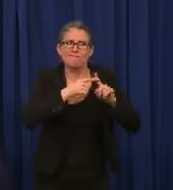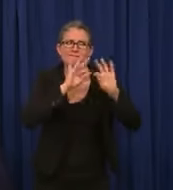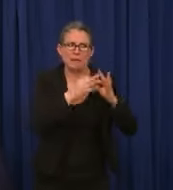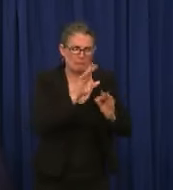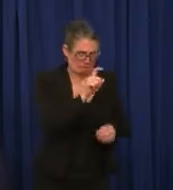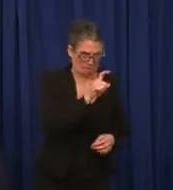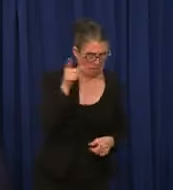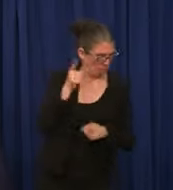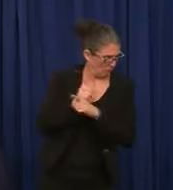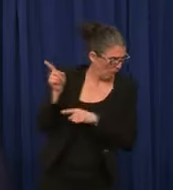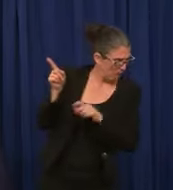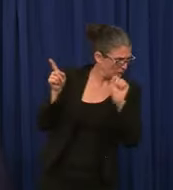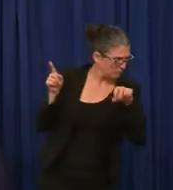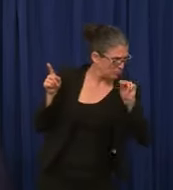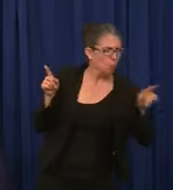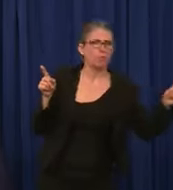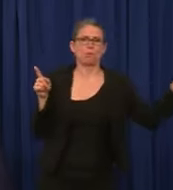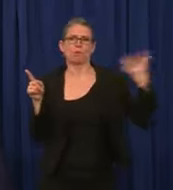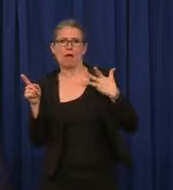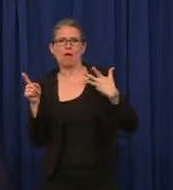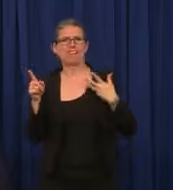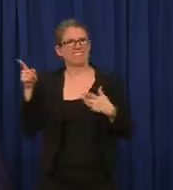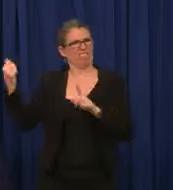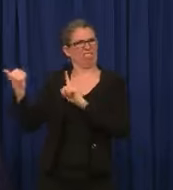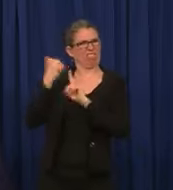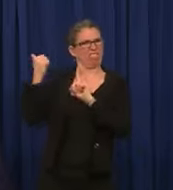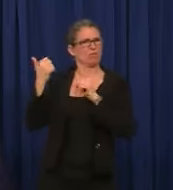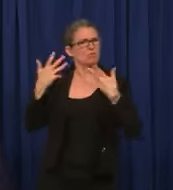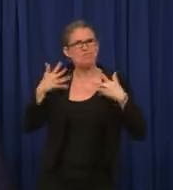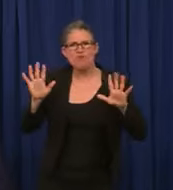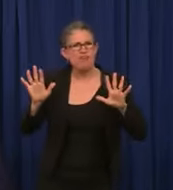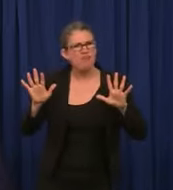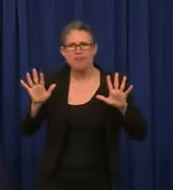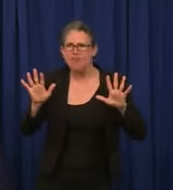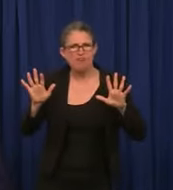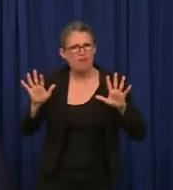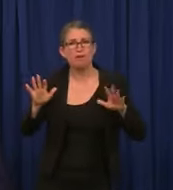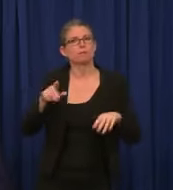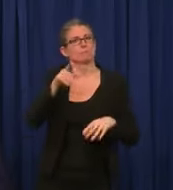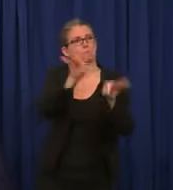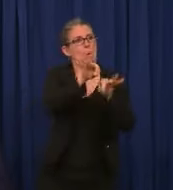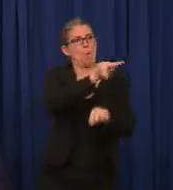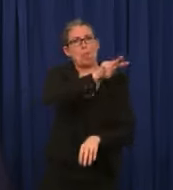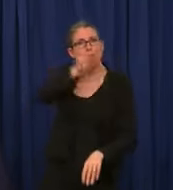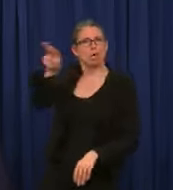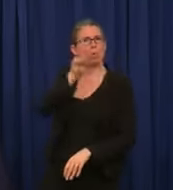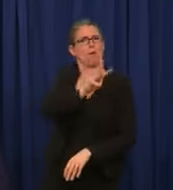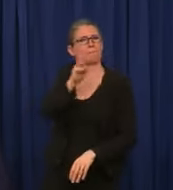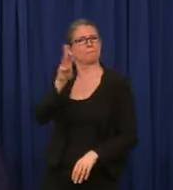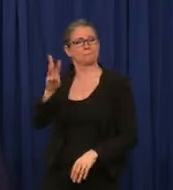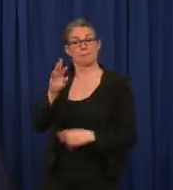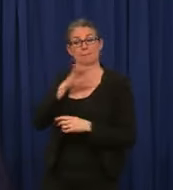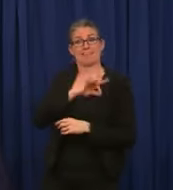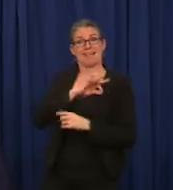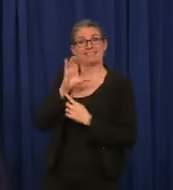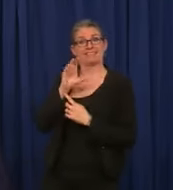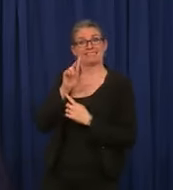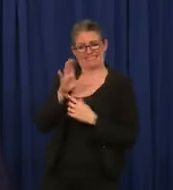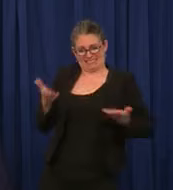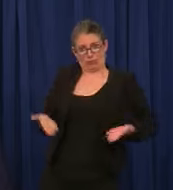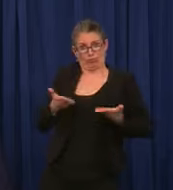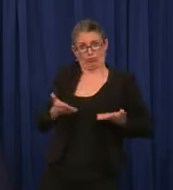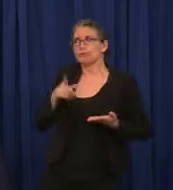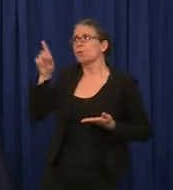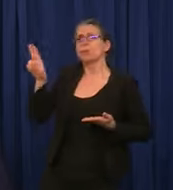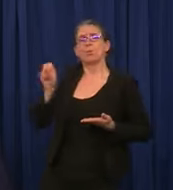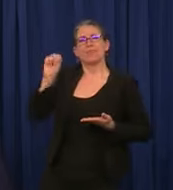reliable sources of information. Go to the Maine CDC's website, go to the US CDC's website. What we don't want to